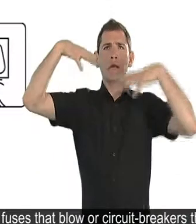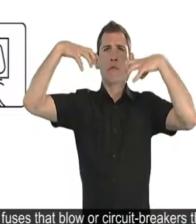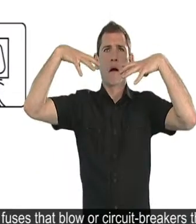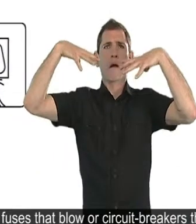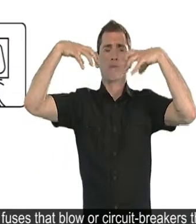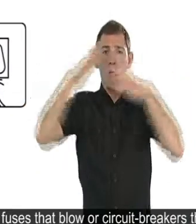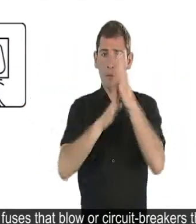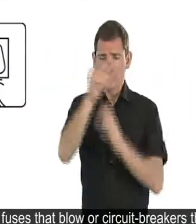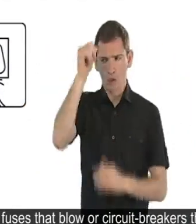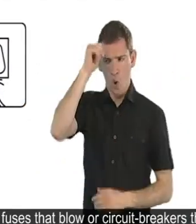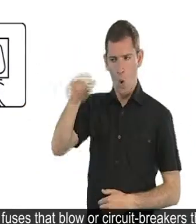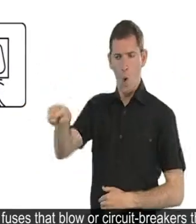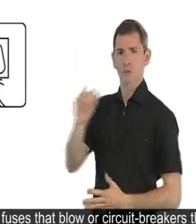lights.